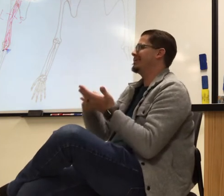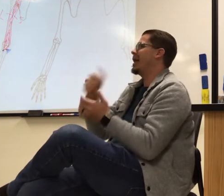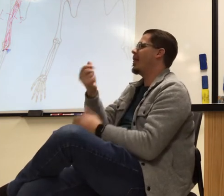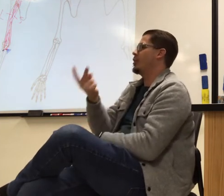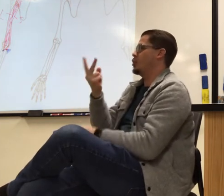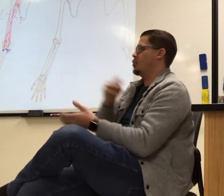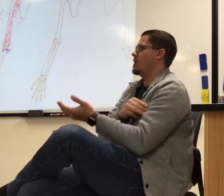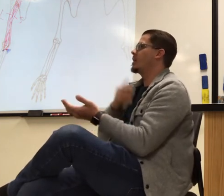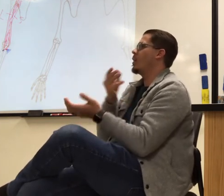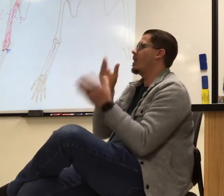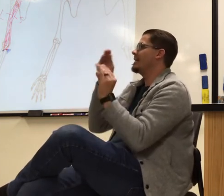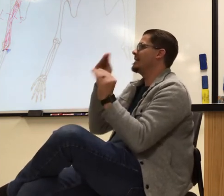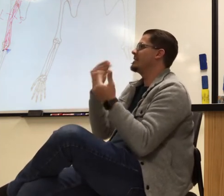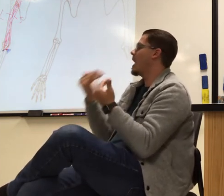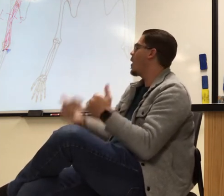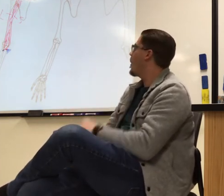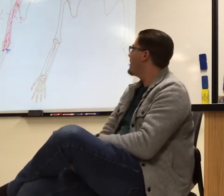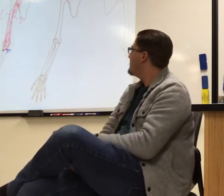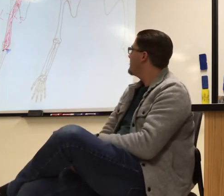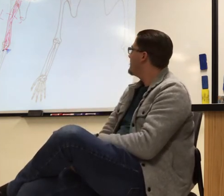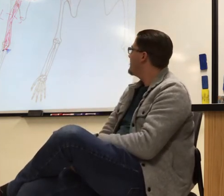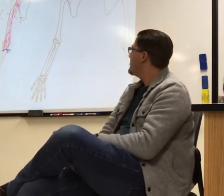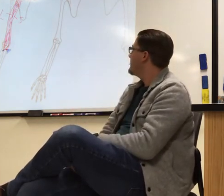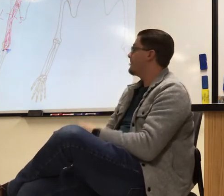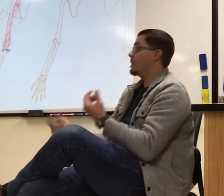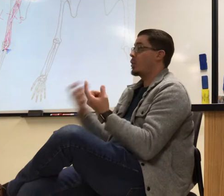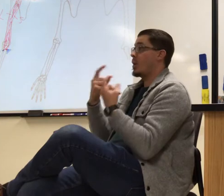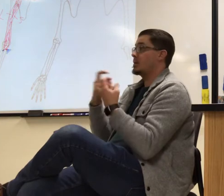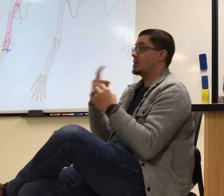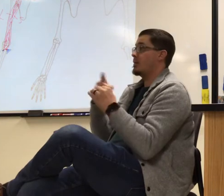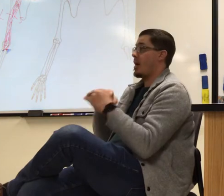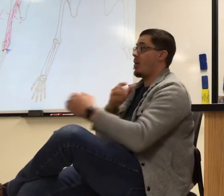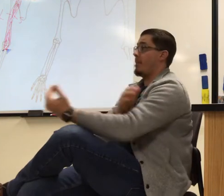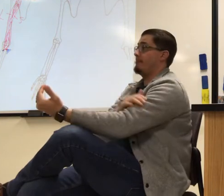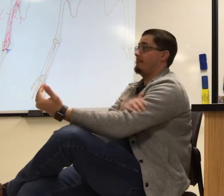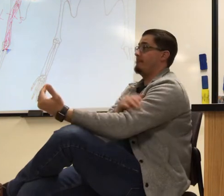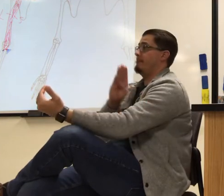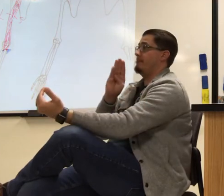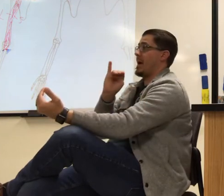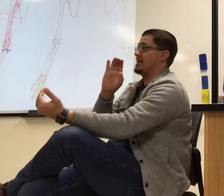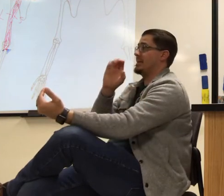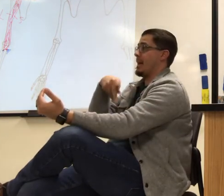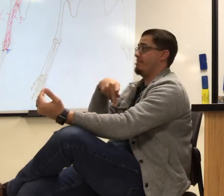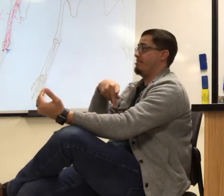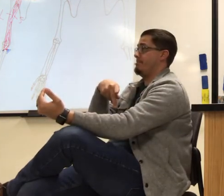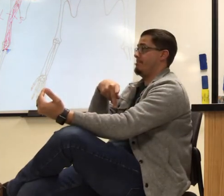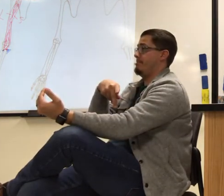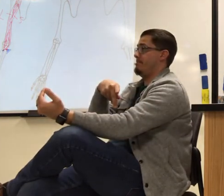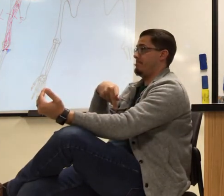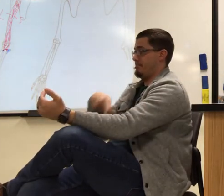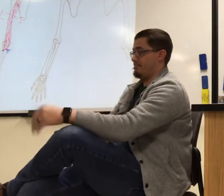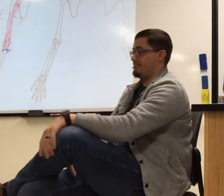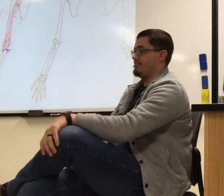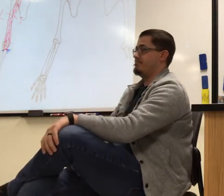that I want to teach next. Any questions on the biceps brachii?